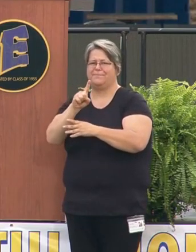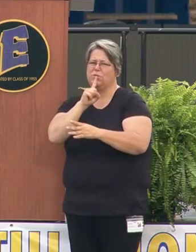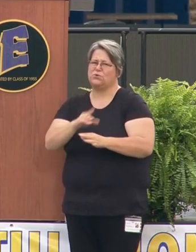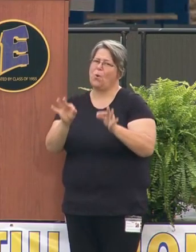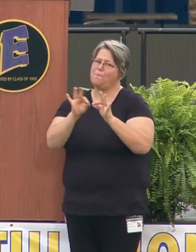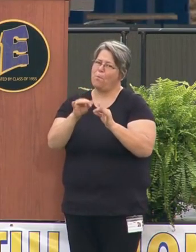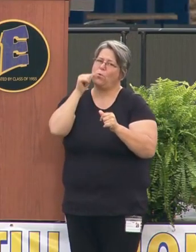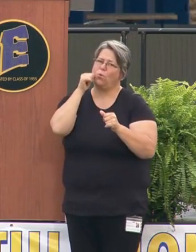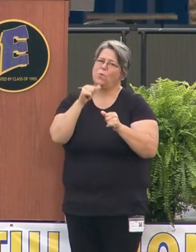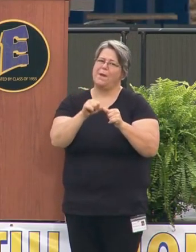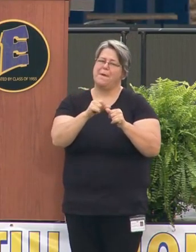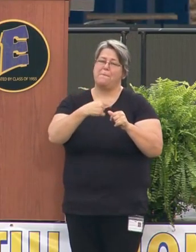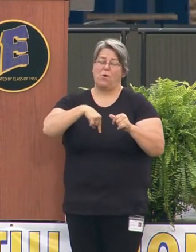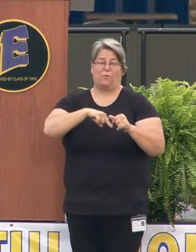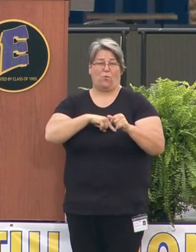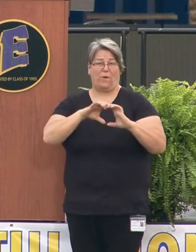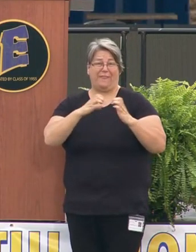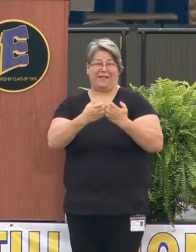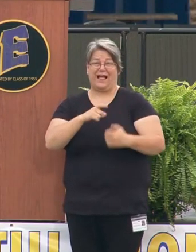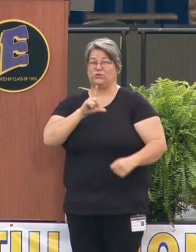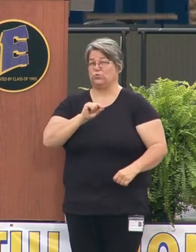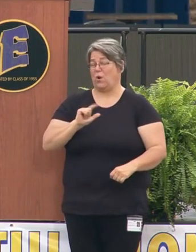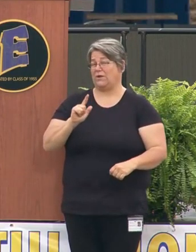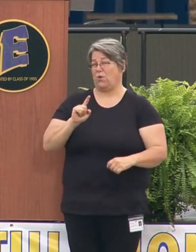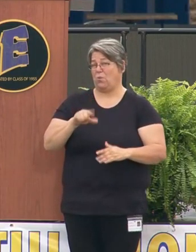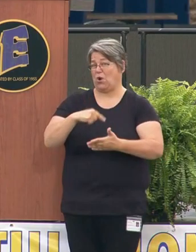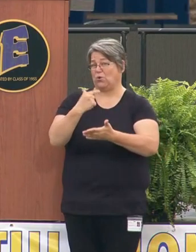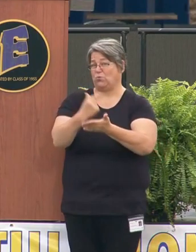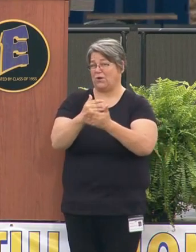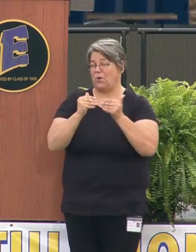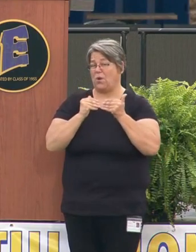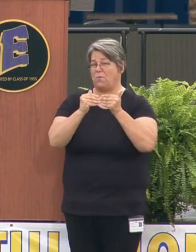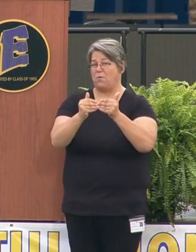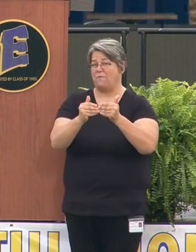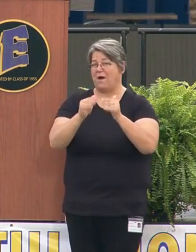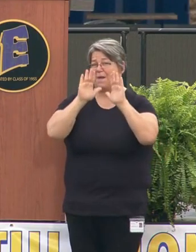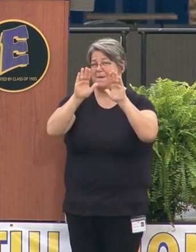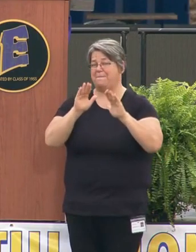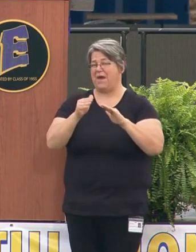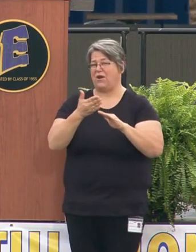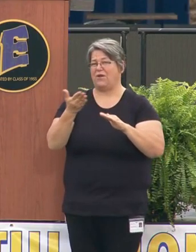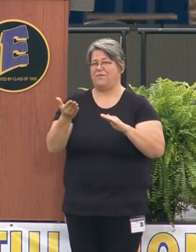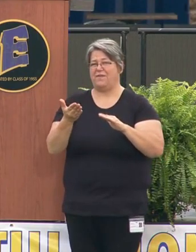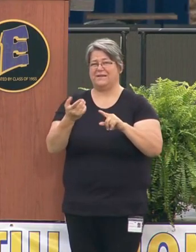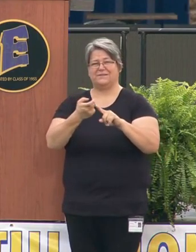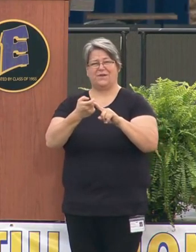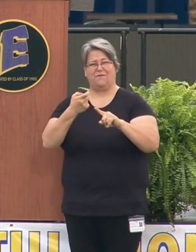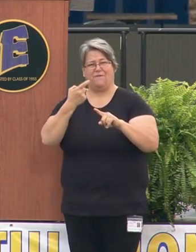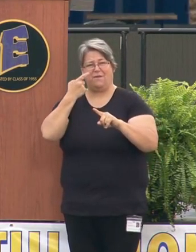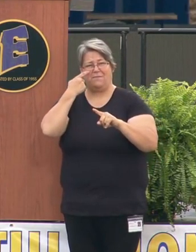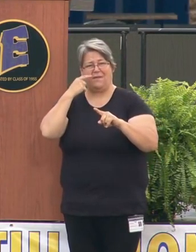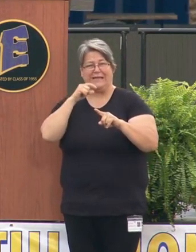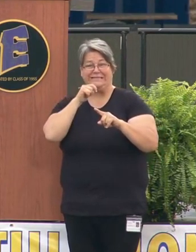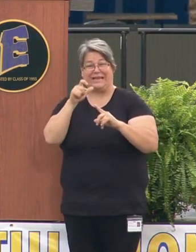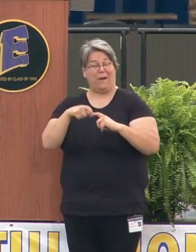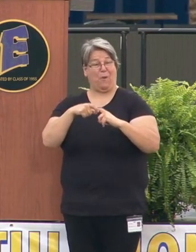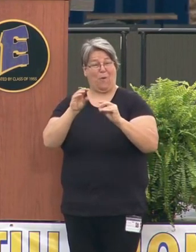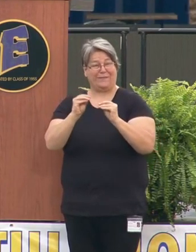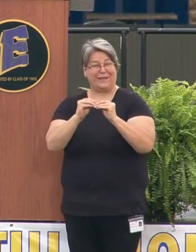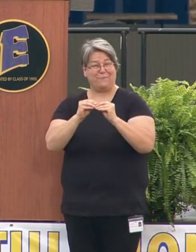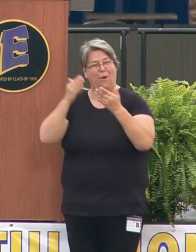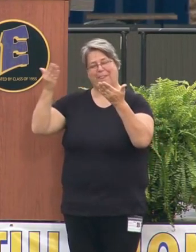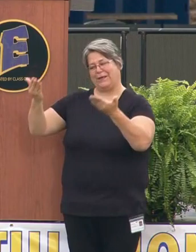to remember as we, the class of 2021, graduate and move on to greater things. Without further ado, I'd like to introduce